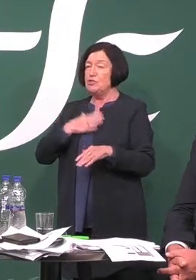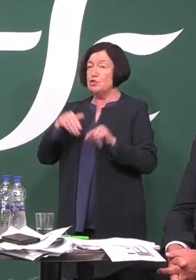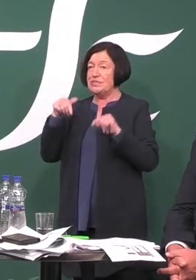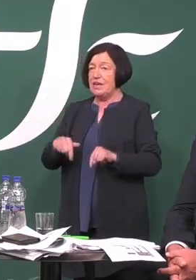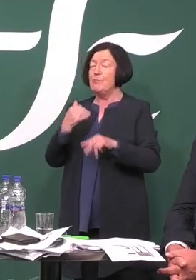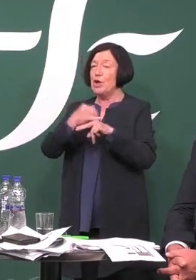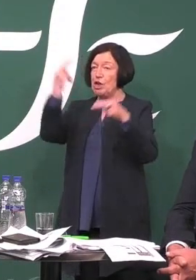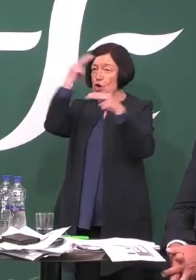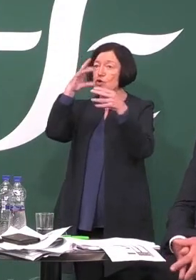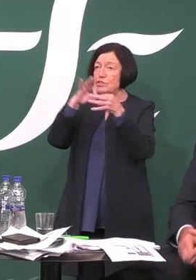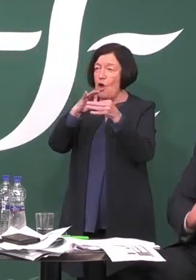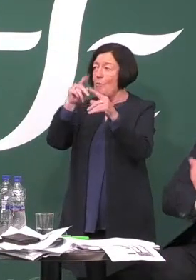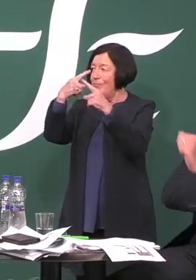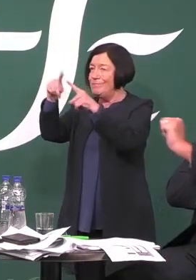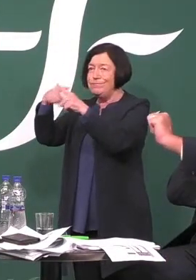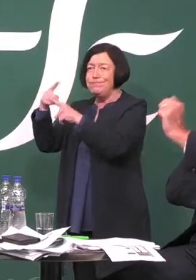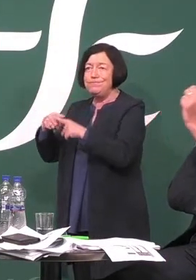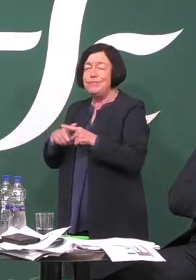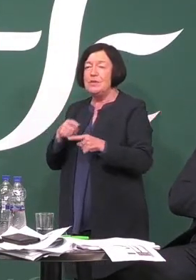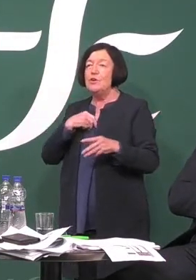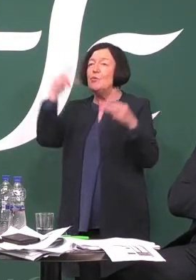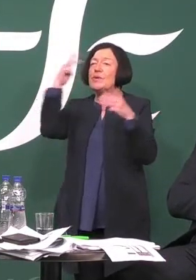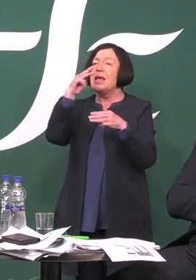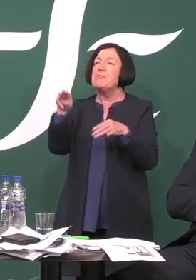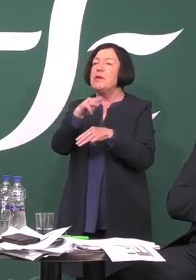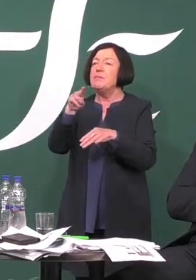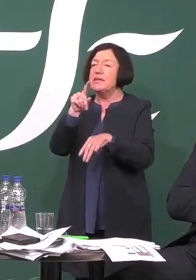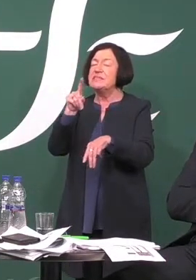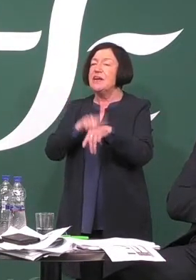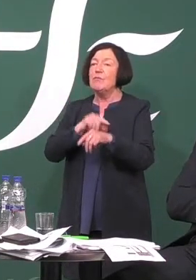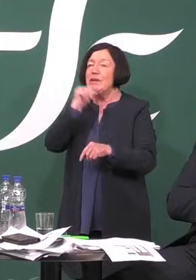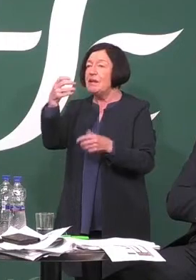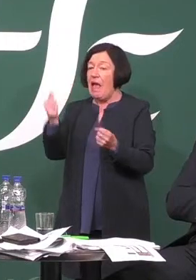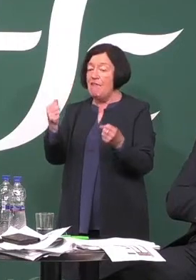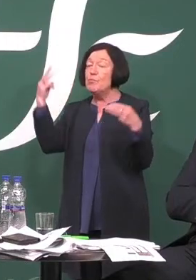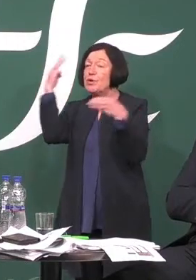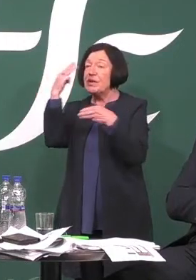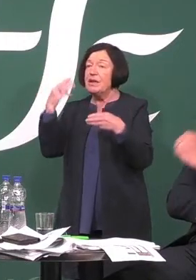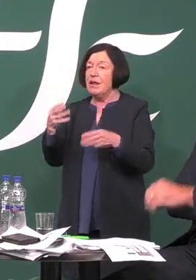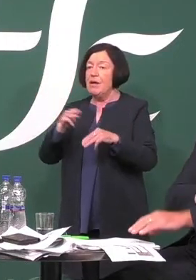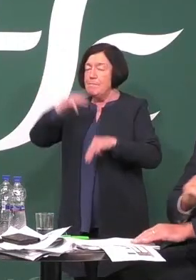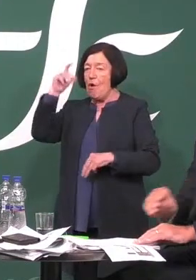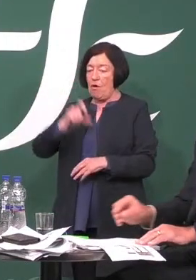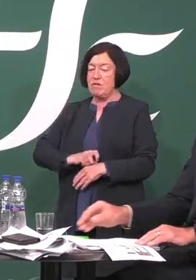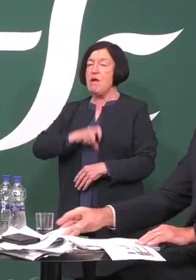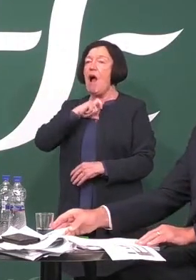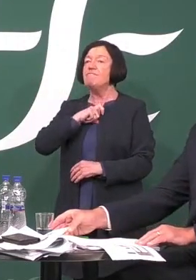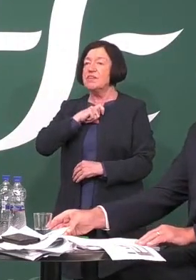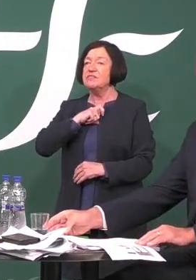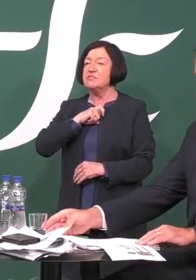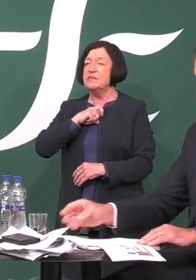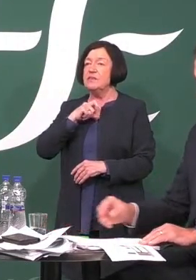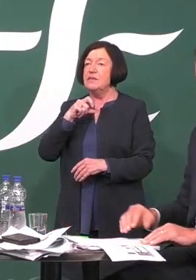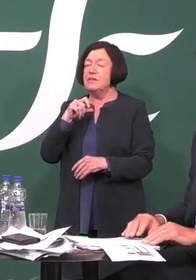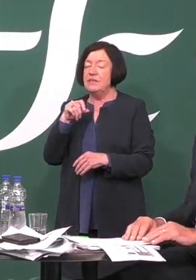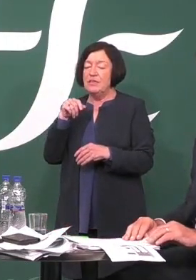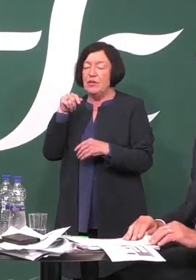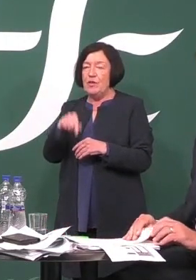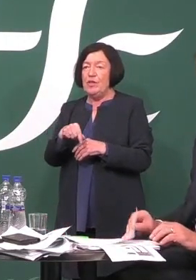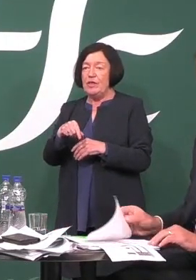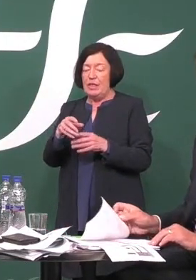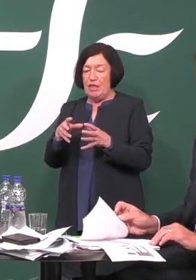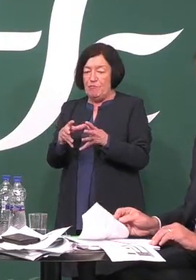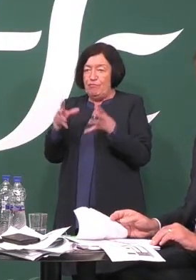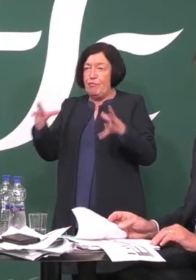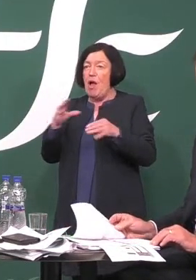but in nursing homes and elsewhere, was to protect people at a time when we didn't have protection. We are now have much greater confidence from the reach and the scope